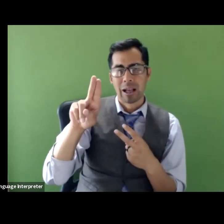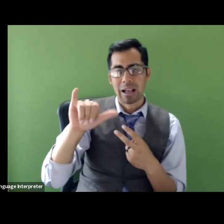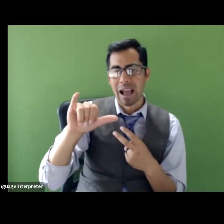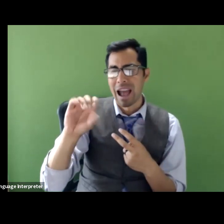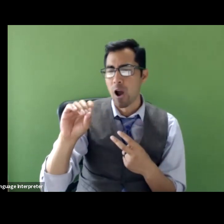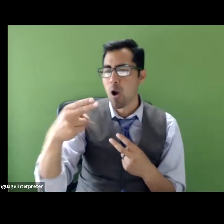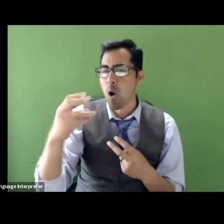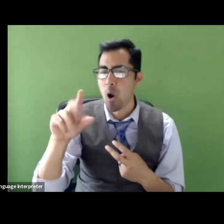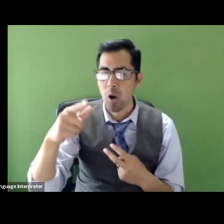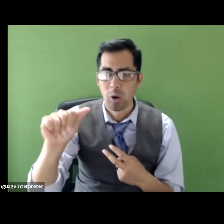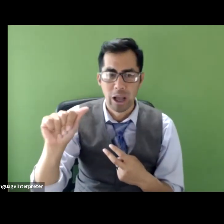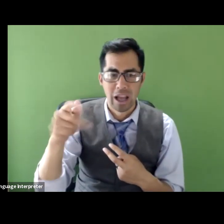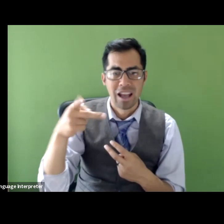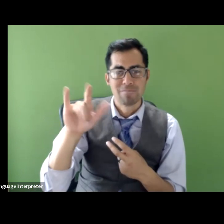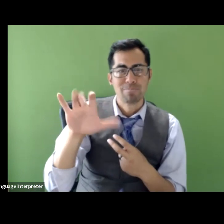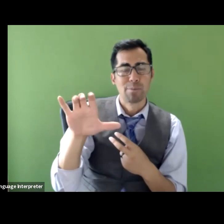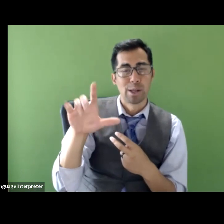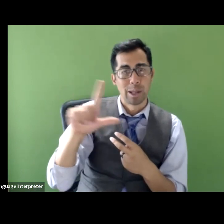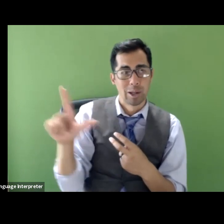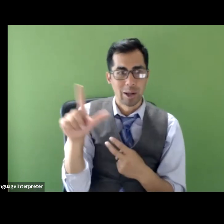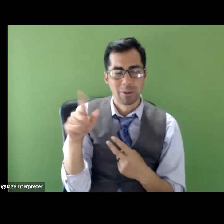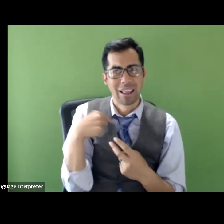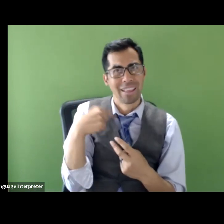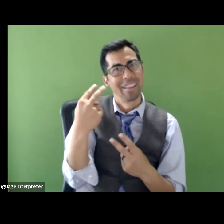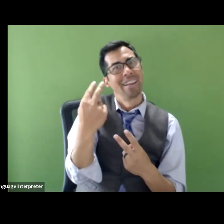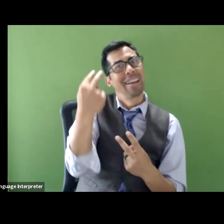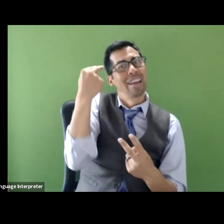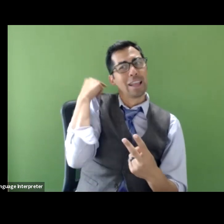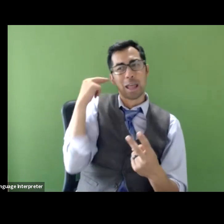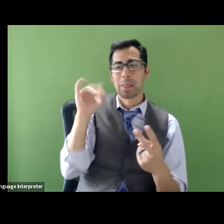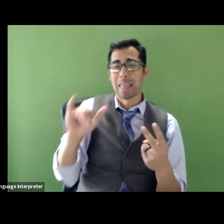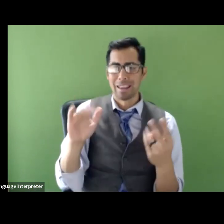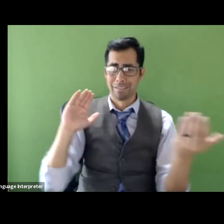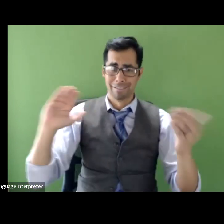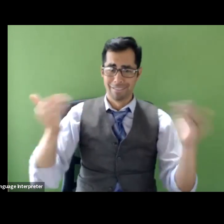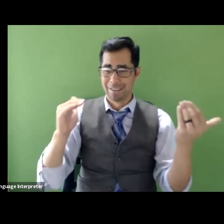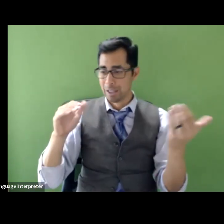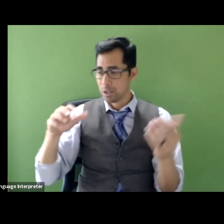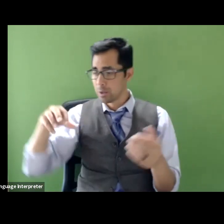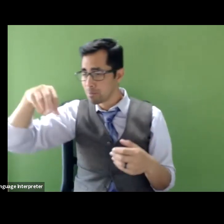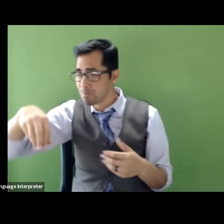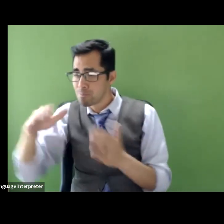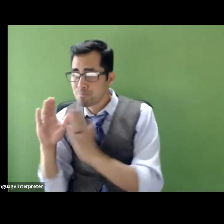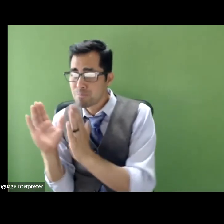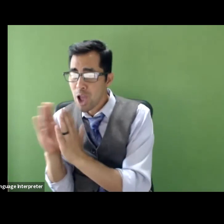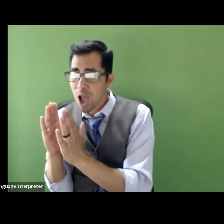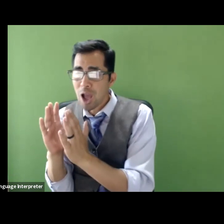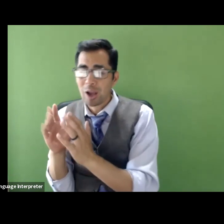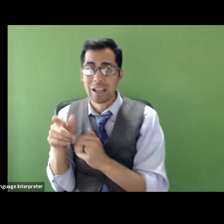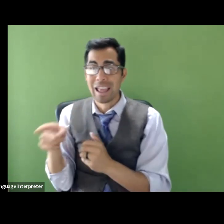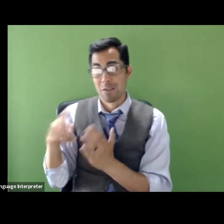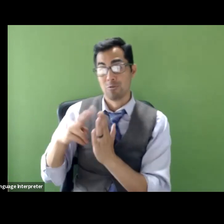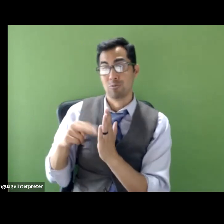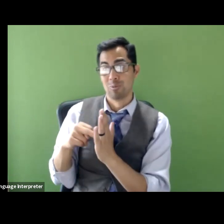think back with bemusement about that humble circulating library where I read my first real